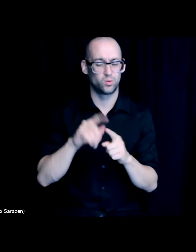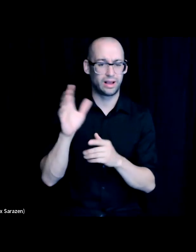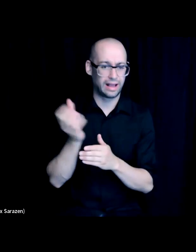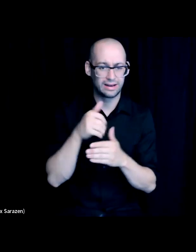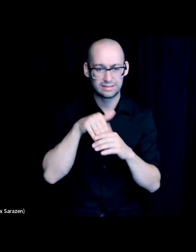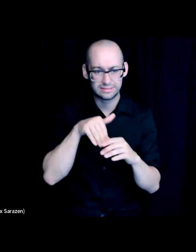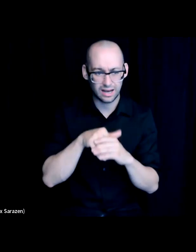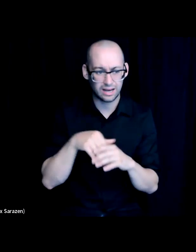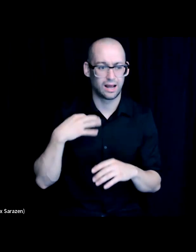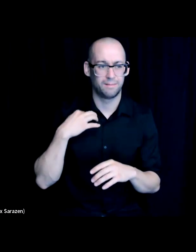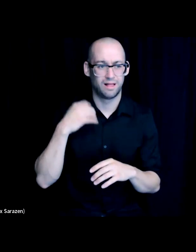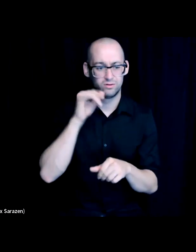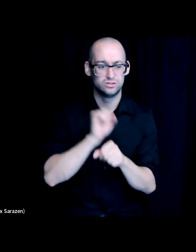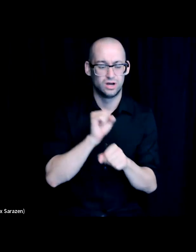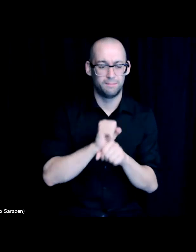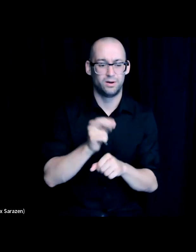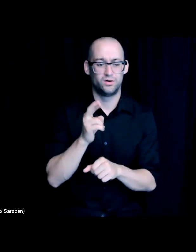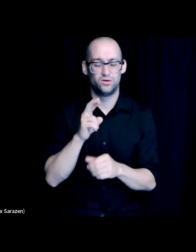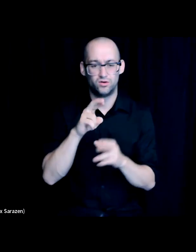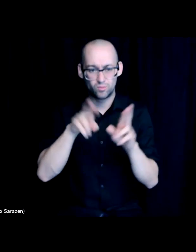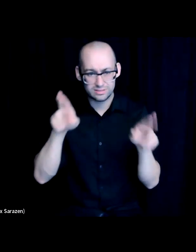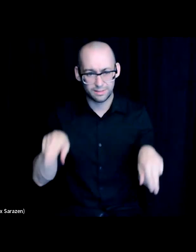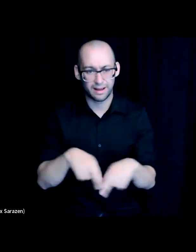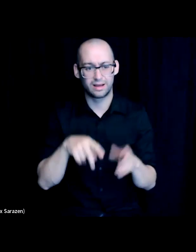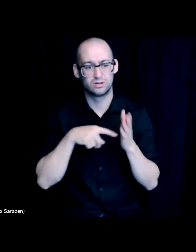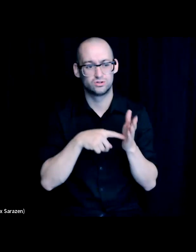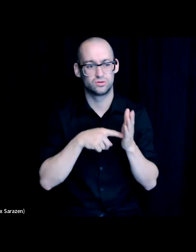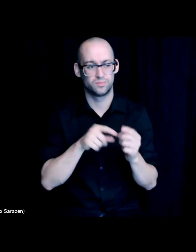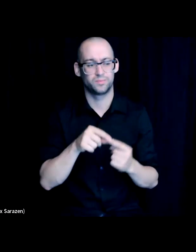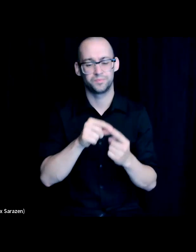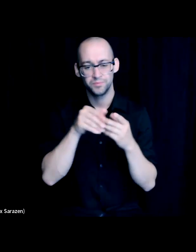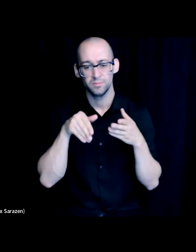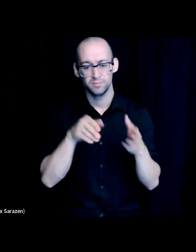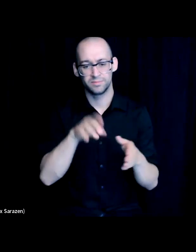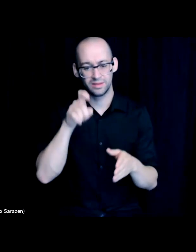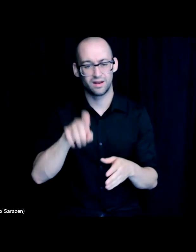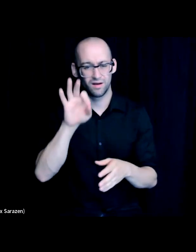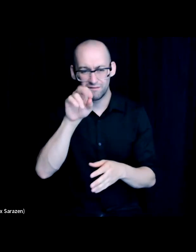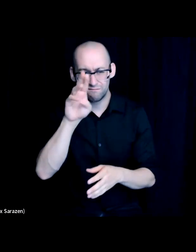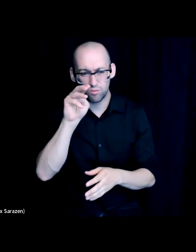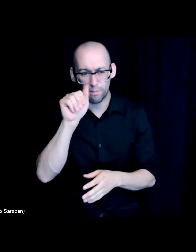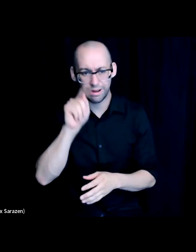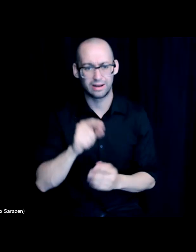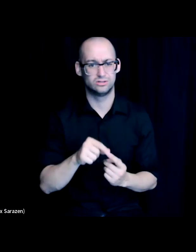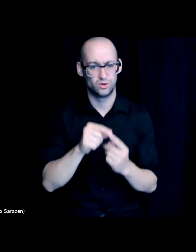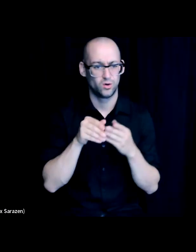to those jobs, you have to have a resume that is reflected a certain way. It has to be formatted a certain way, and it has to pass through the automated tracking